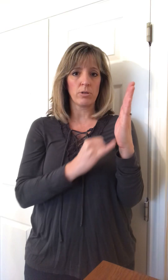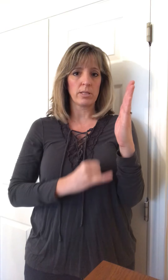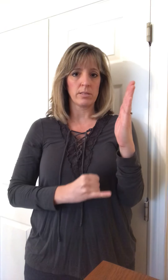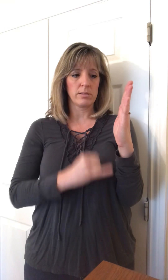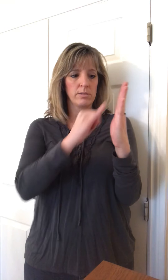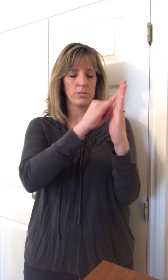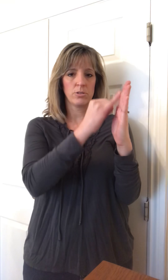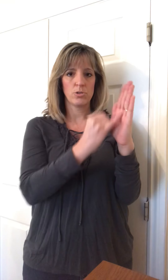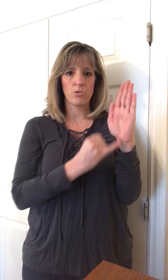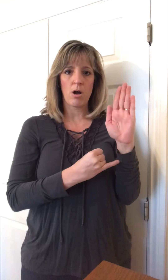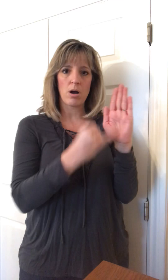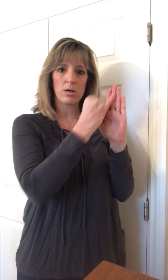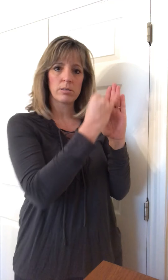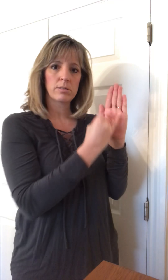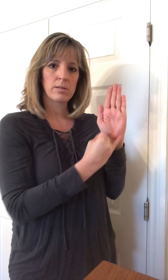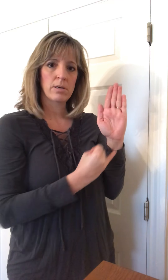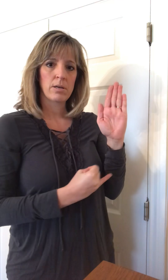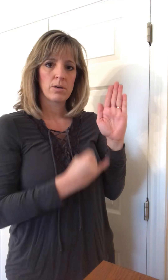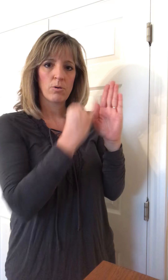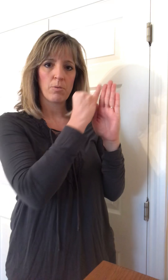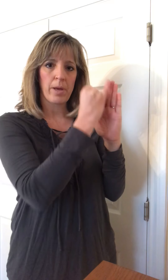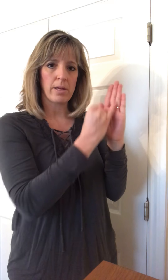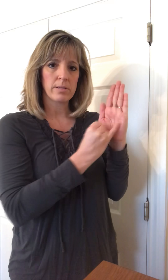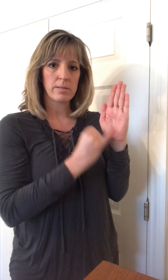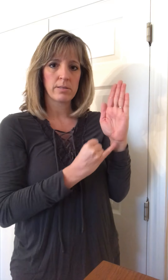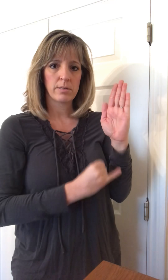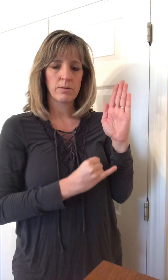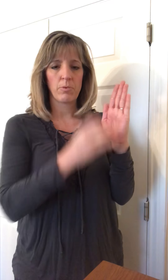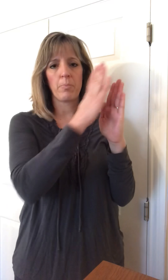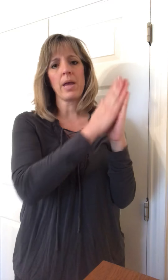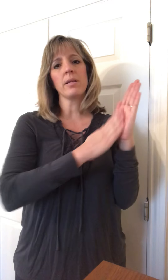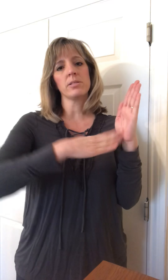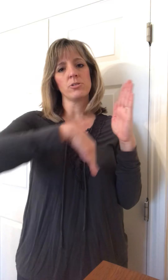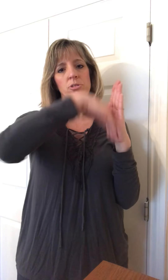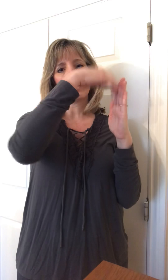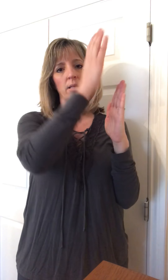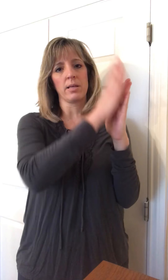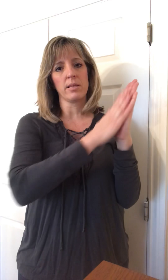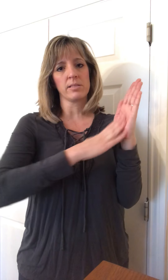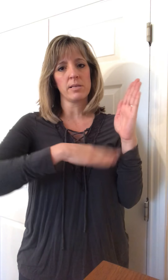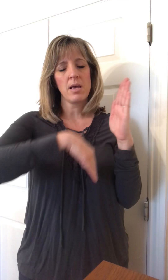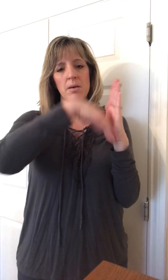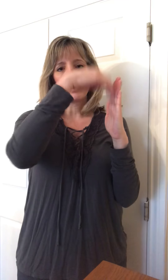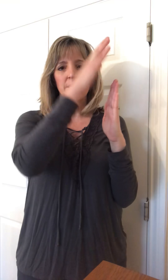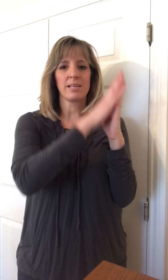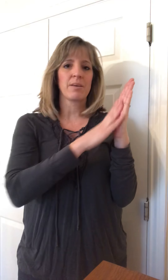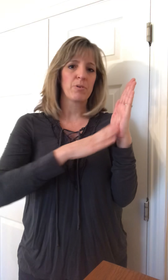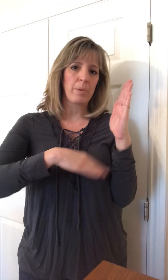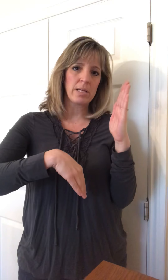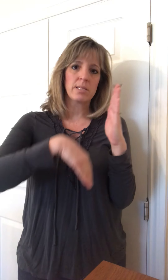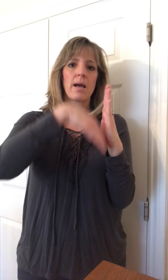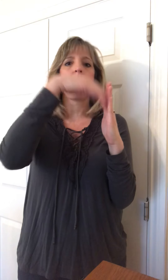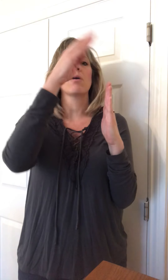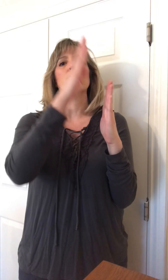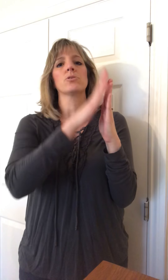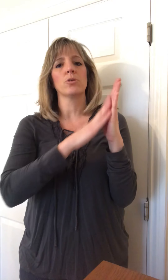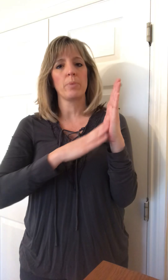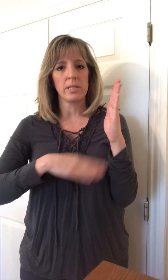like this. Draw or paint. Well, paint is usually like this, but that's like if you're painting a house or you're painting